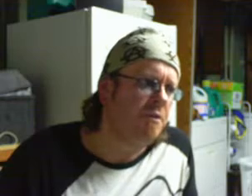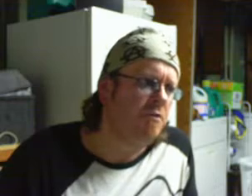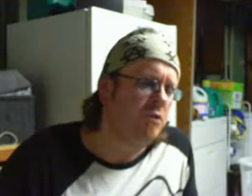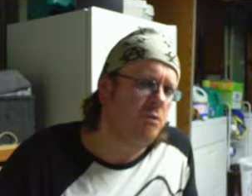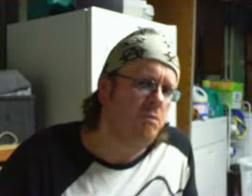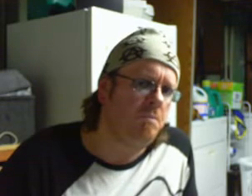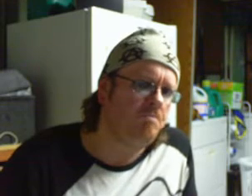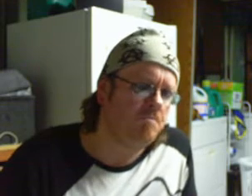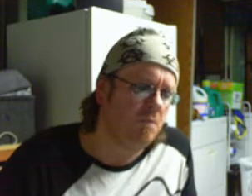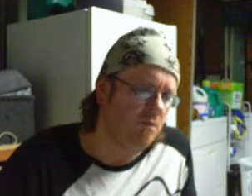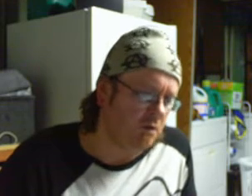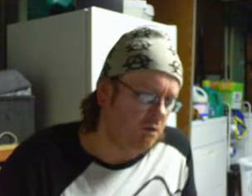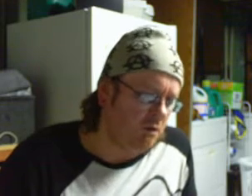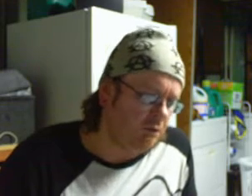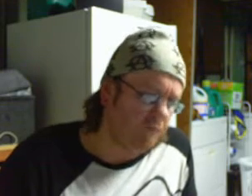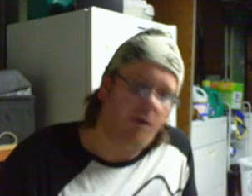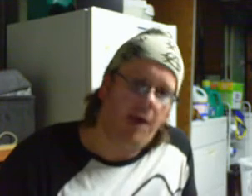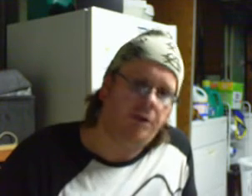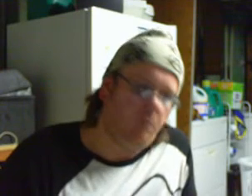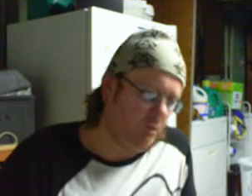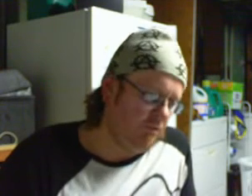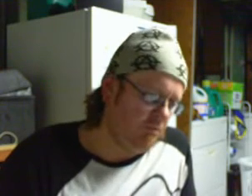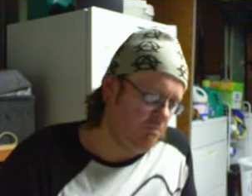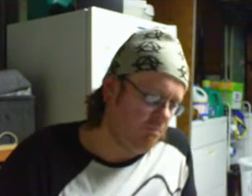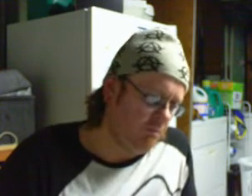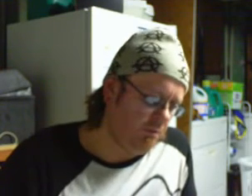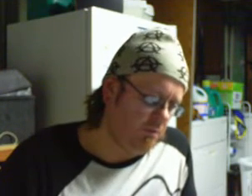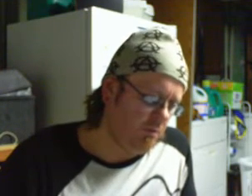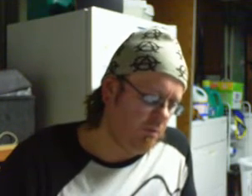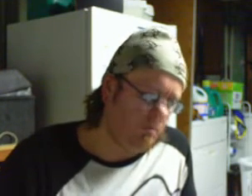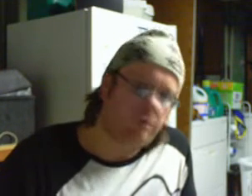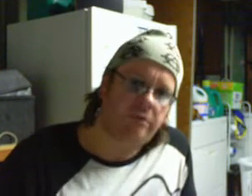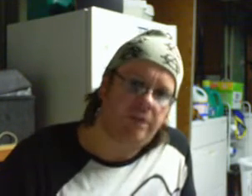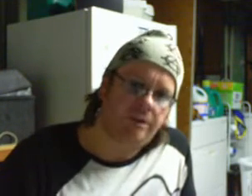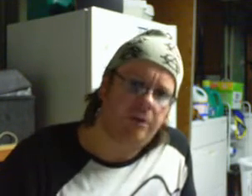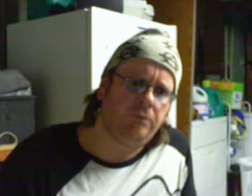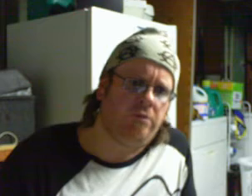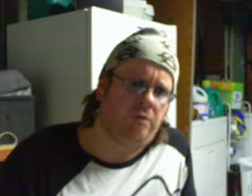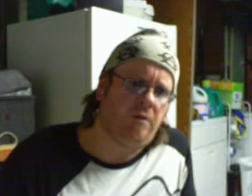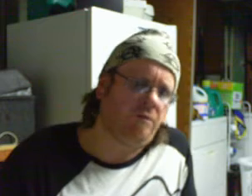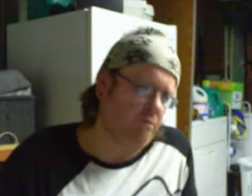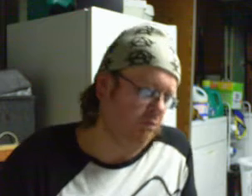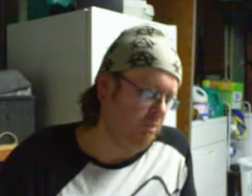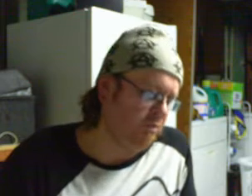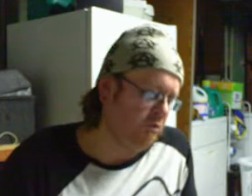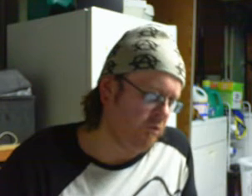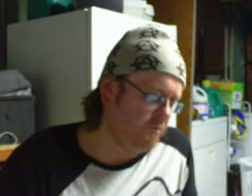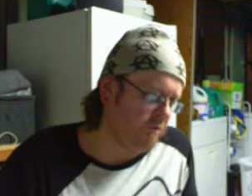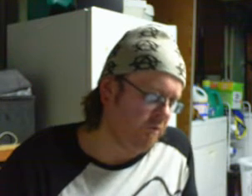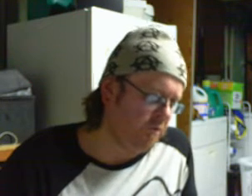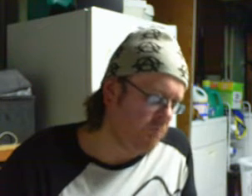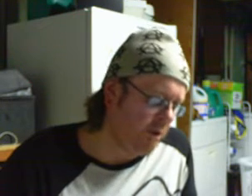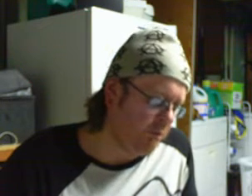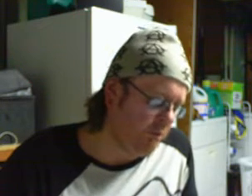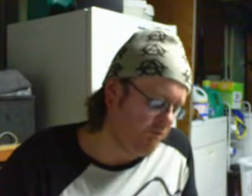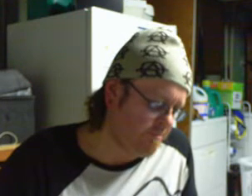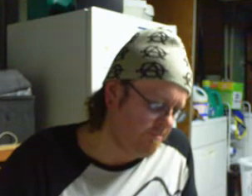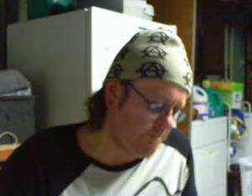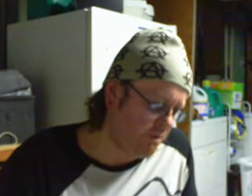two. Divine wisdom or psychosis for dispensing justice is my question.